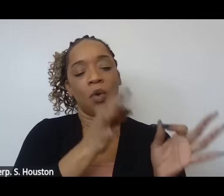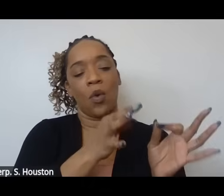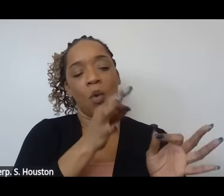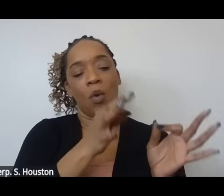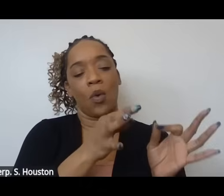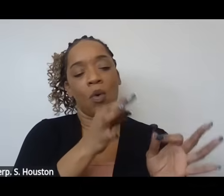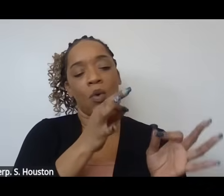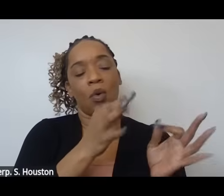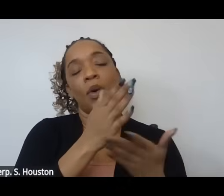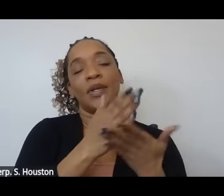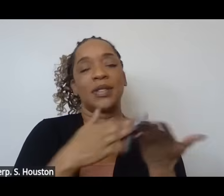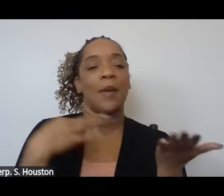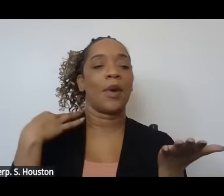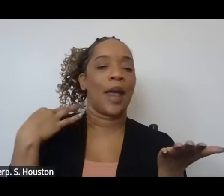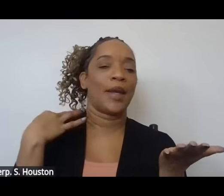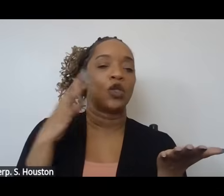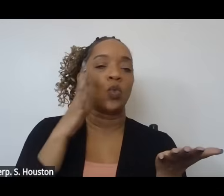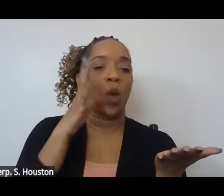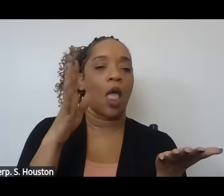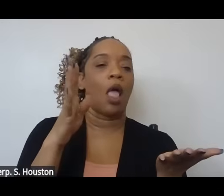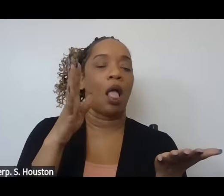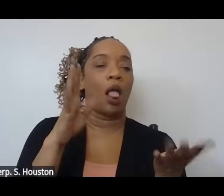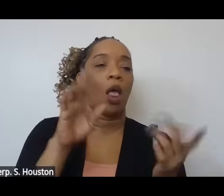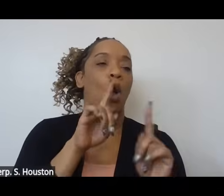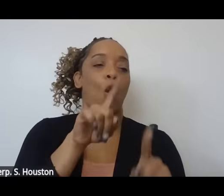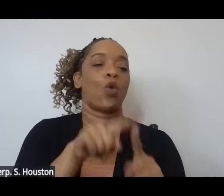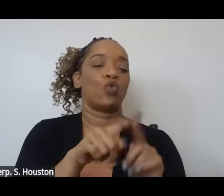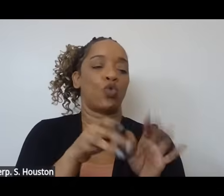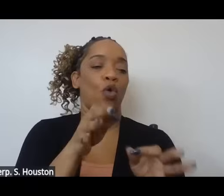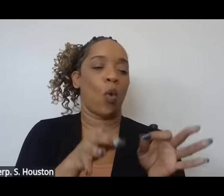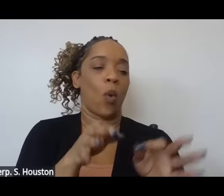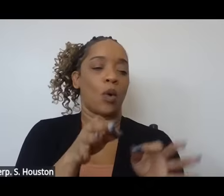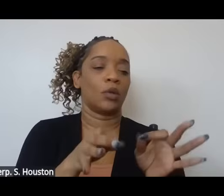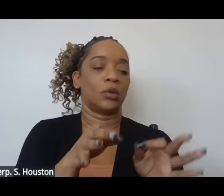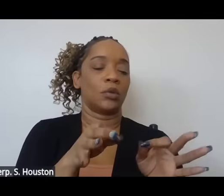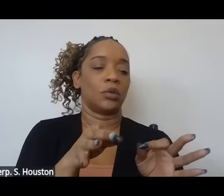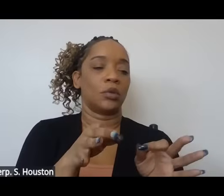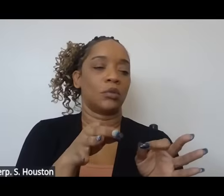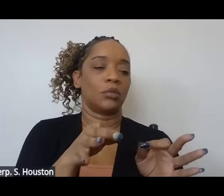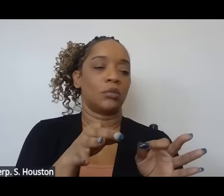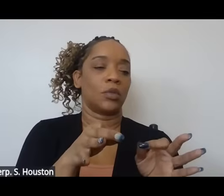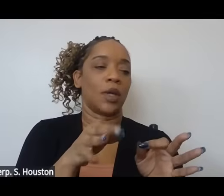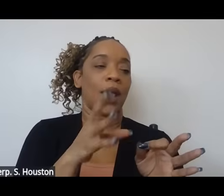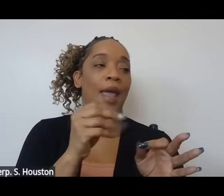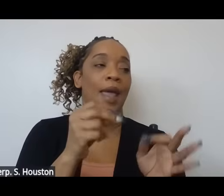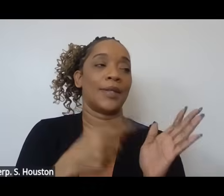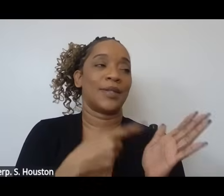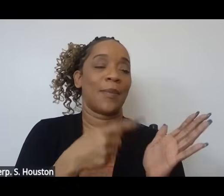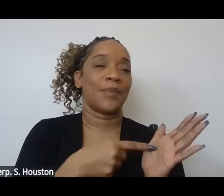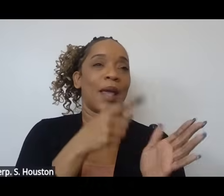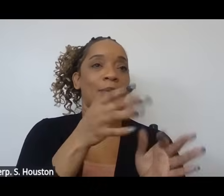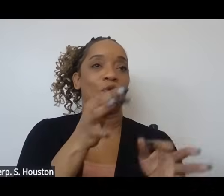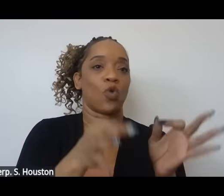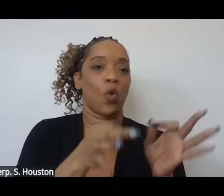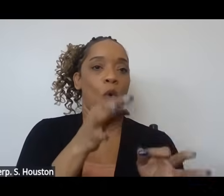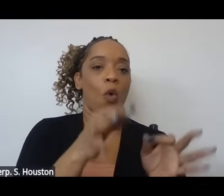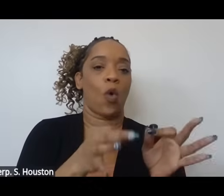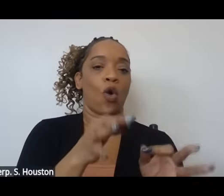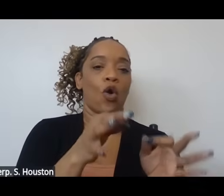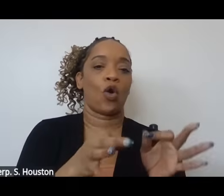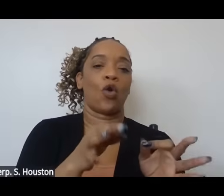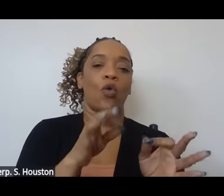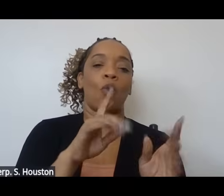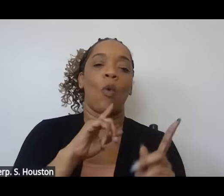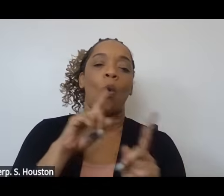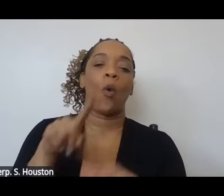some candidates will go to the court inevitably, and the court sometimes will order the board to say you have to meet and recertify. You've got to meet and